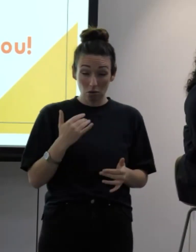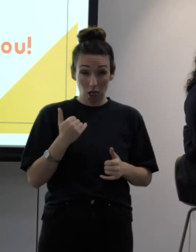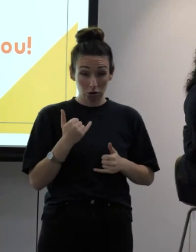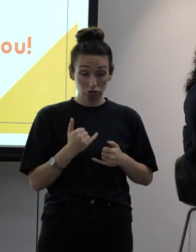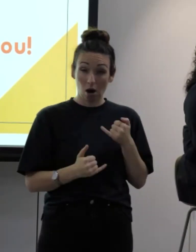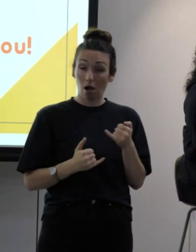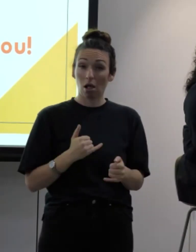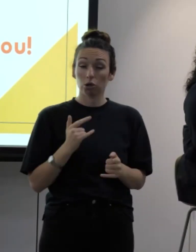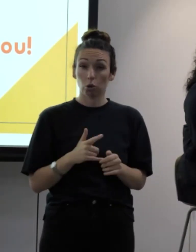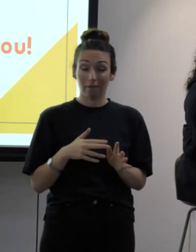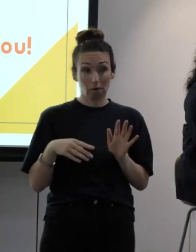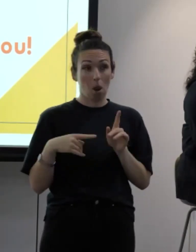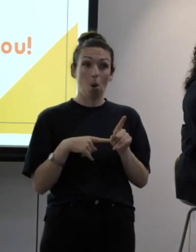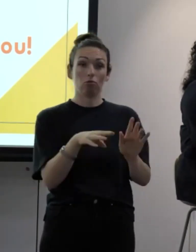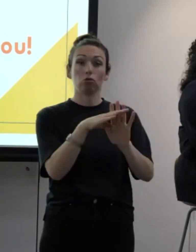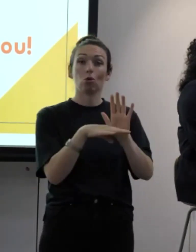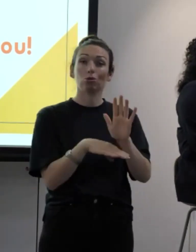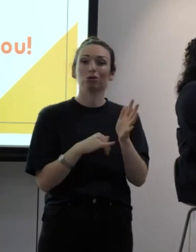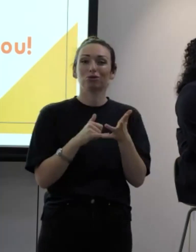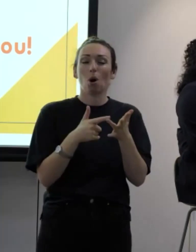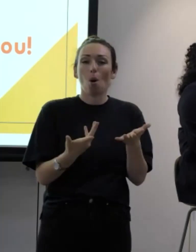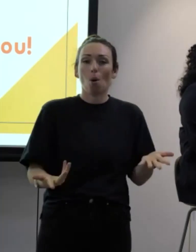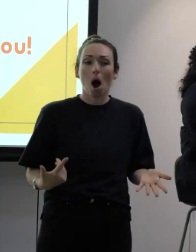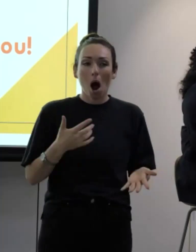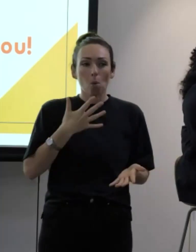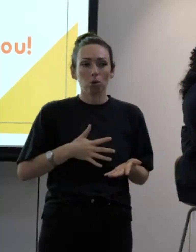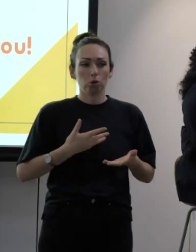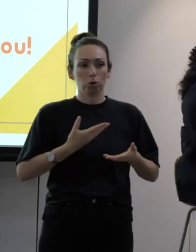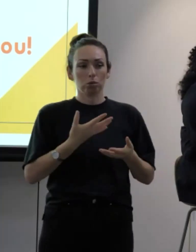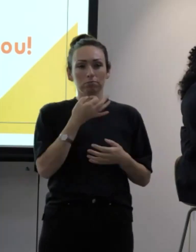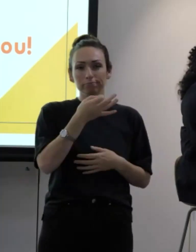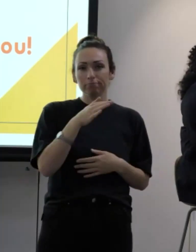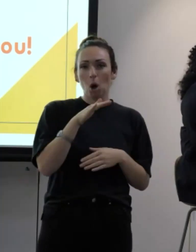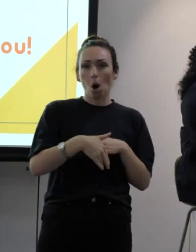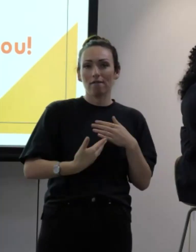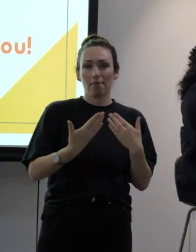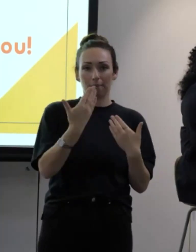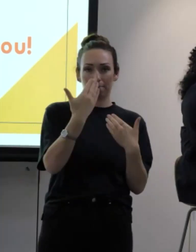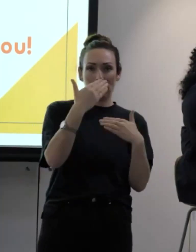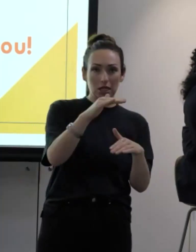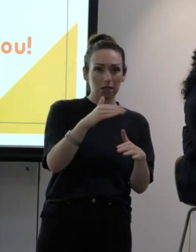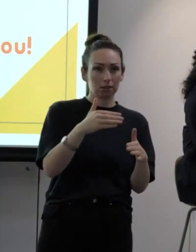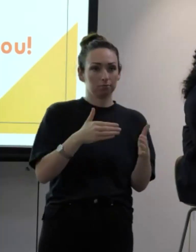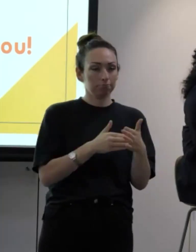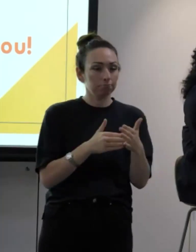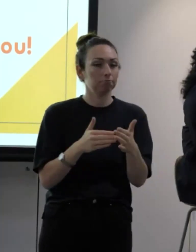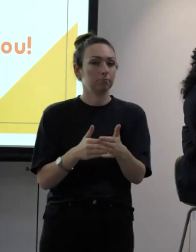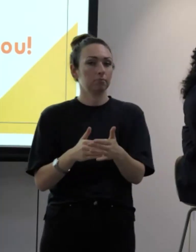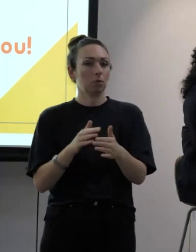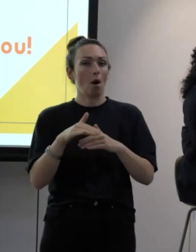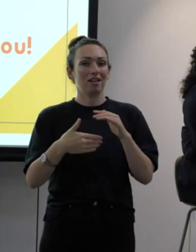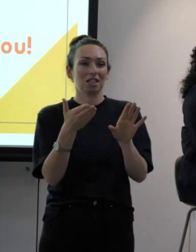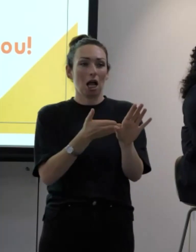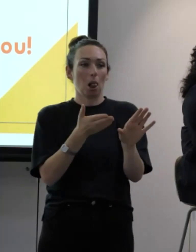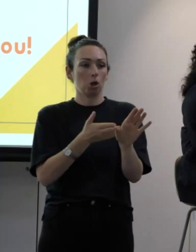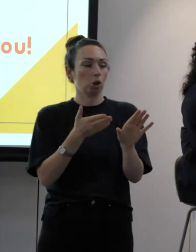a comment on the barriers or the challenges that may be in digital therapeutics, psychological or parenting or